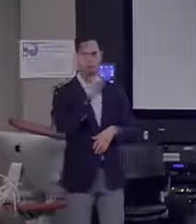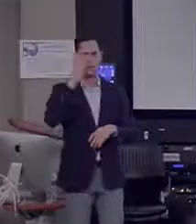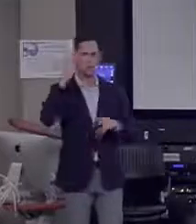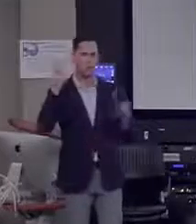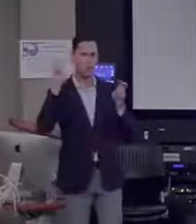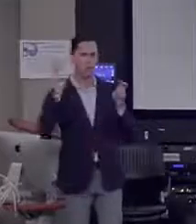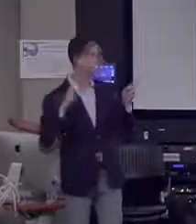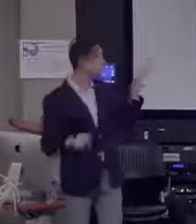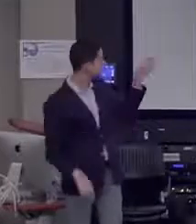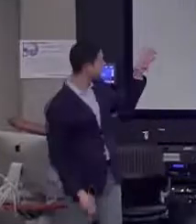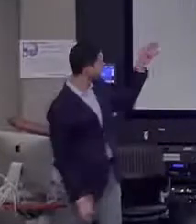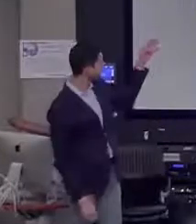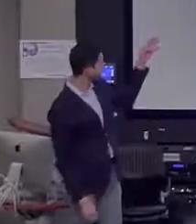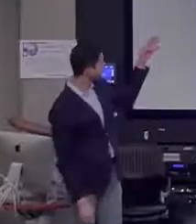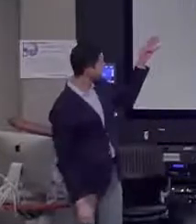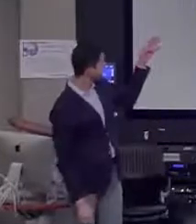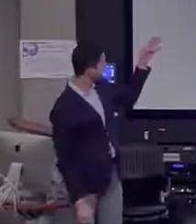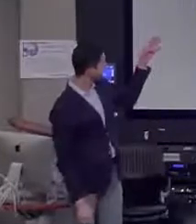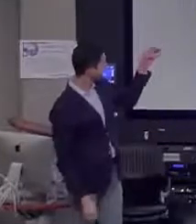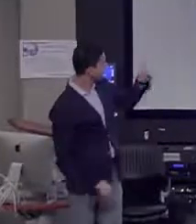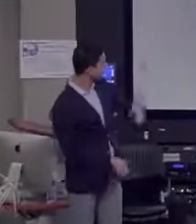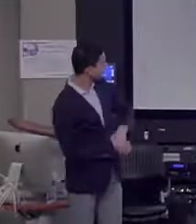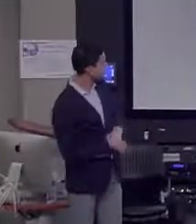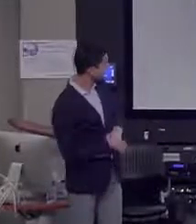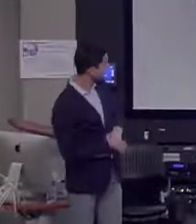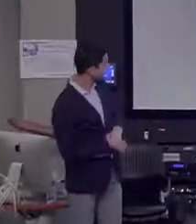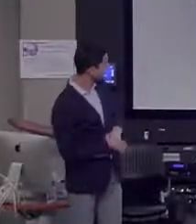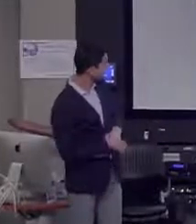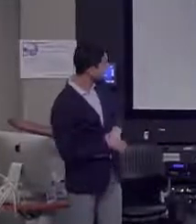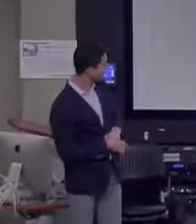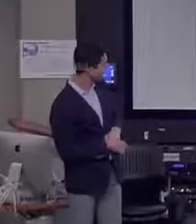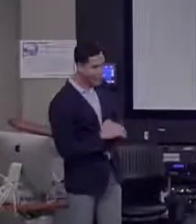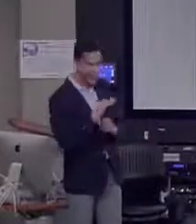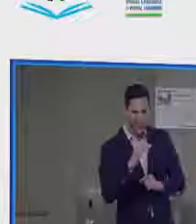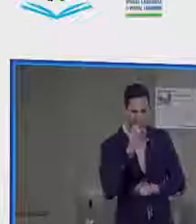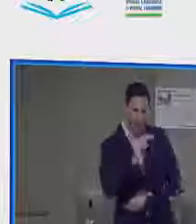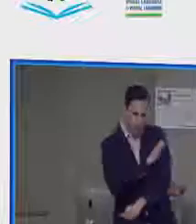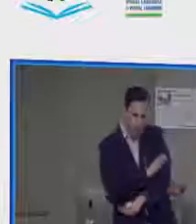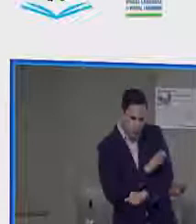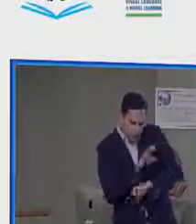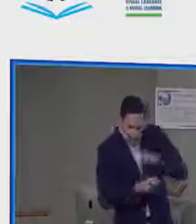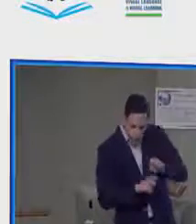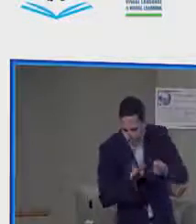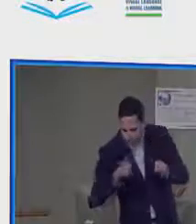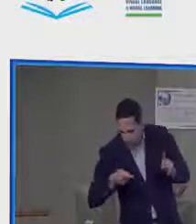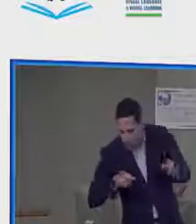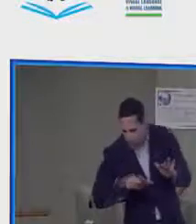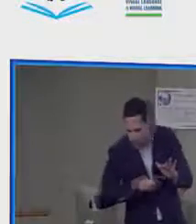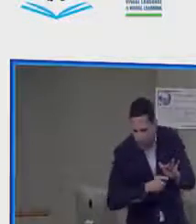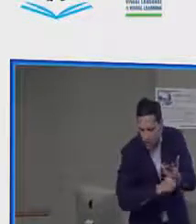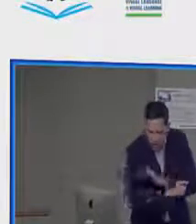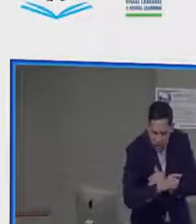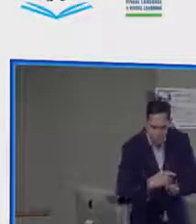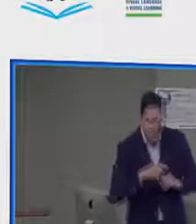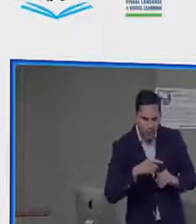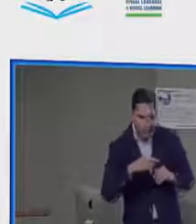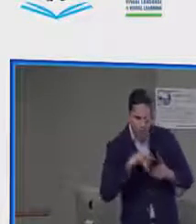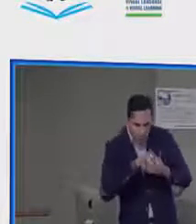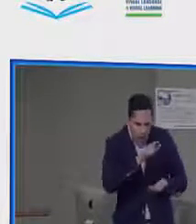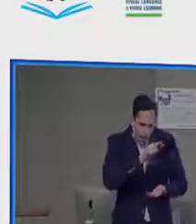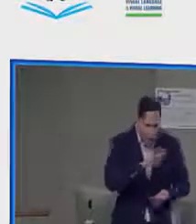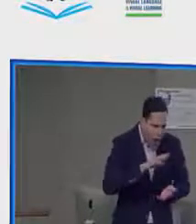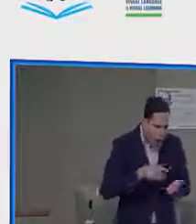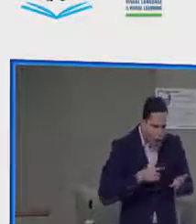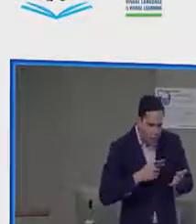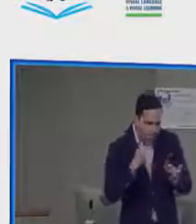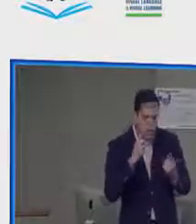The diversion into practical channels of energy, which would otherwise have been expended in the service of the laboratory, must be